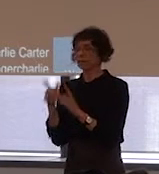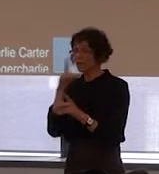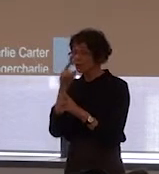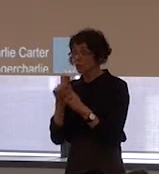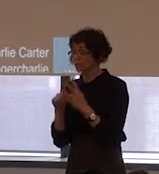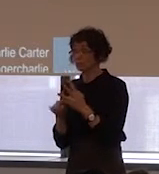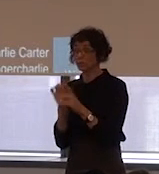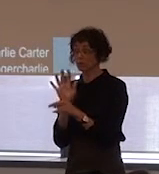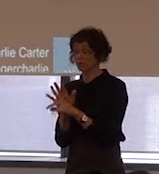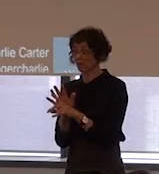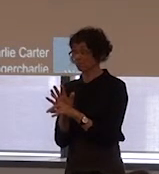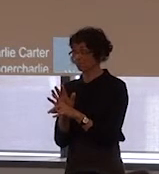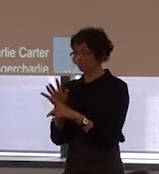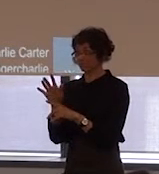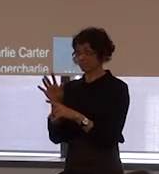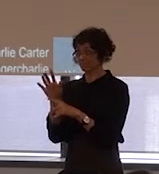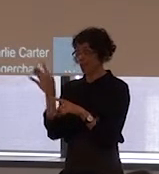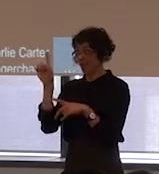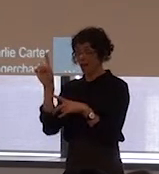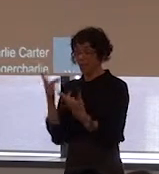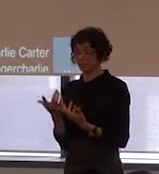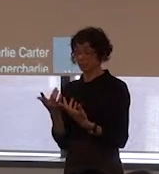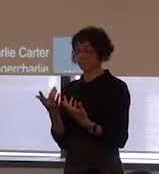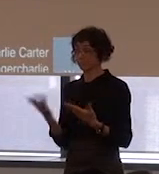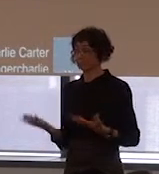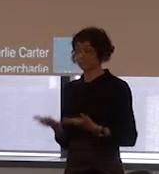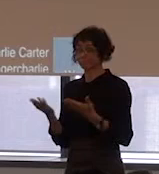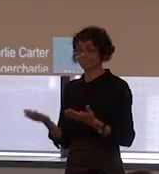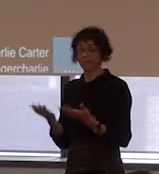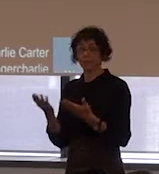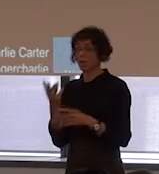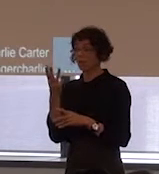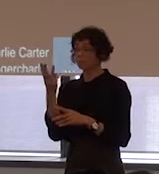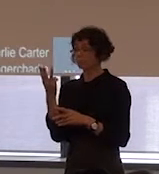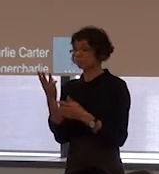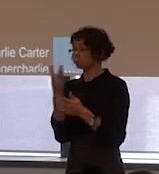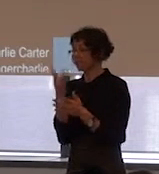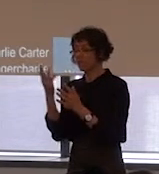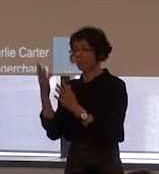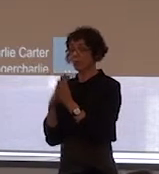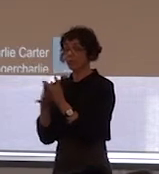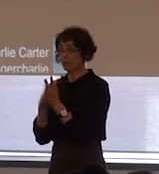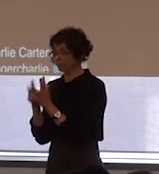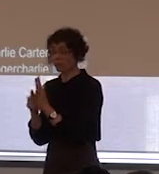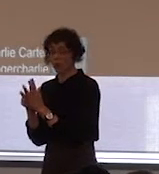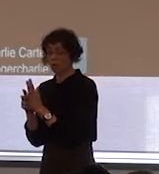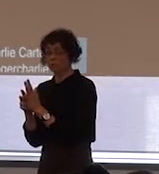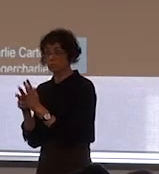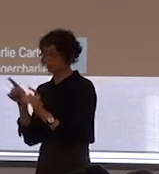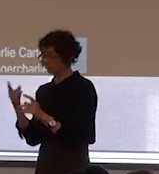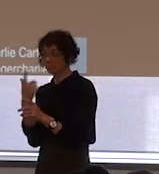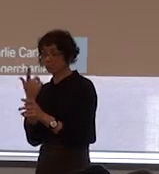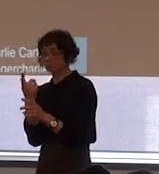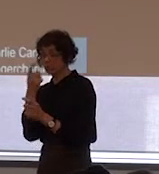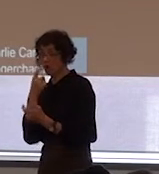this with your videos right now. And I encourage you, even if it's a 3-minute video or less, give it a go. You'll find